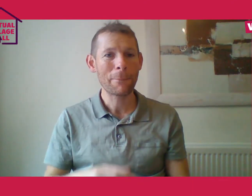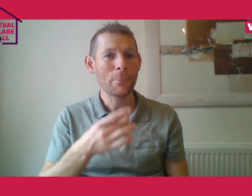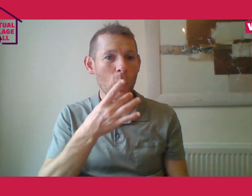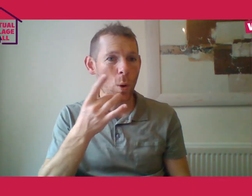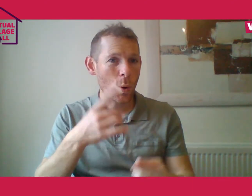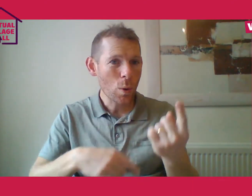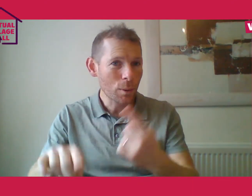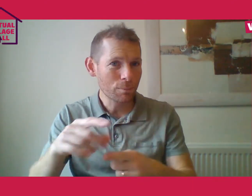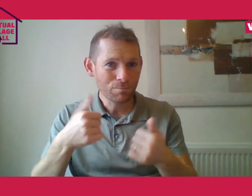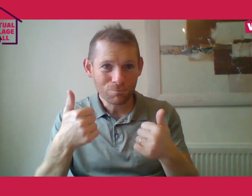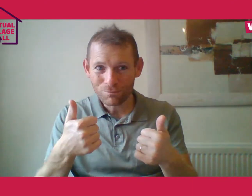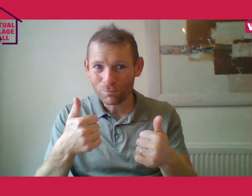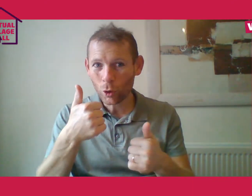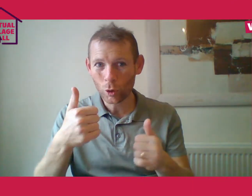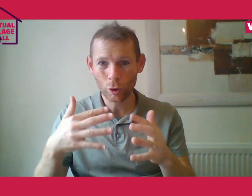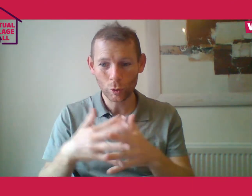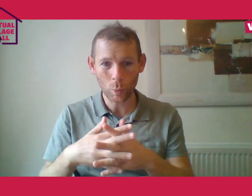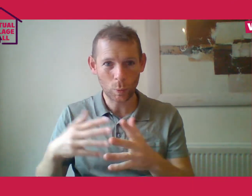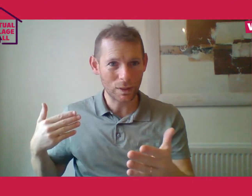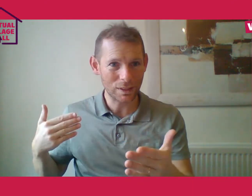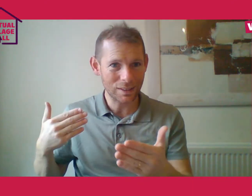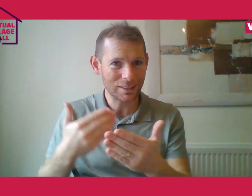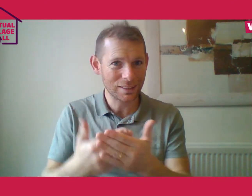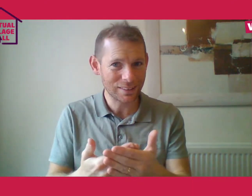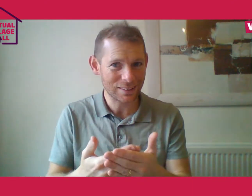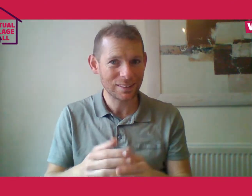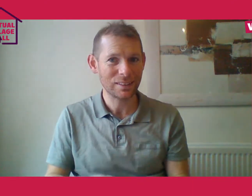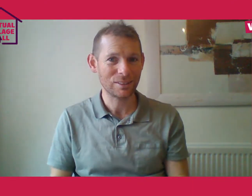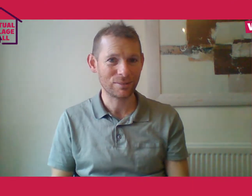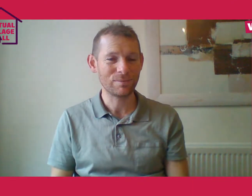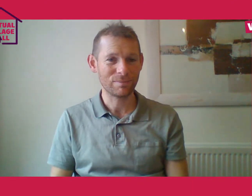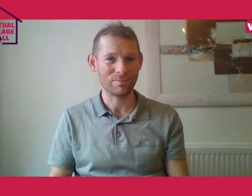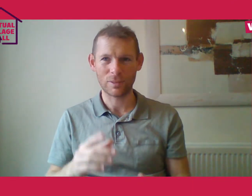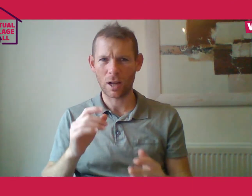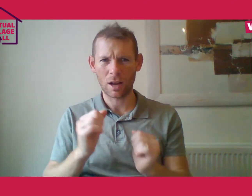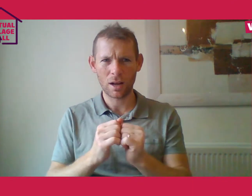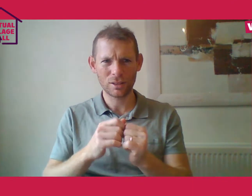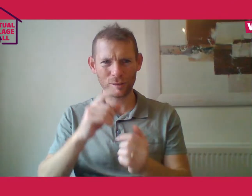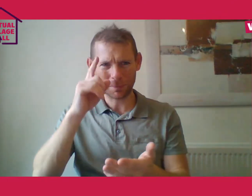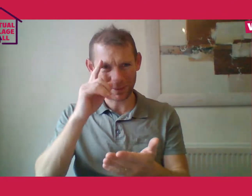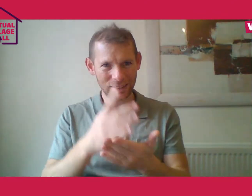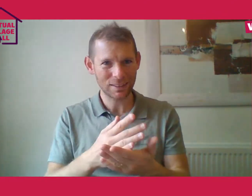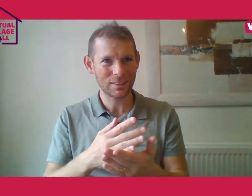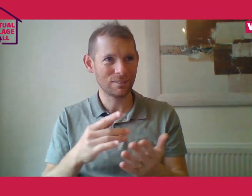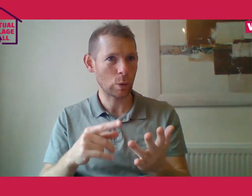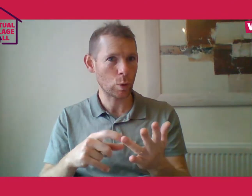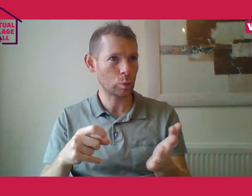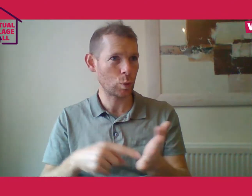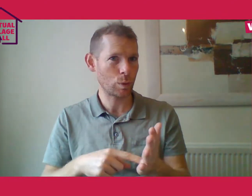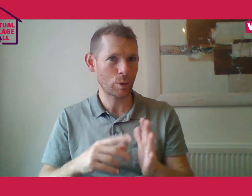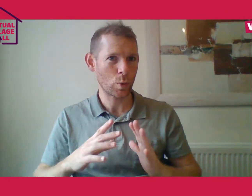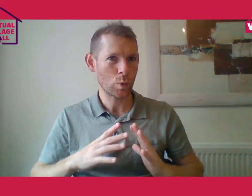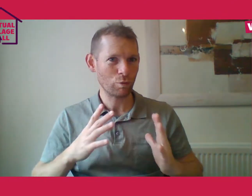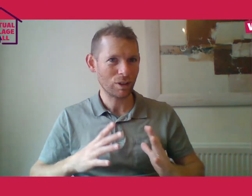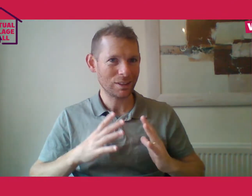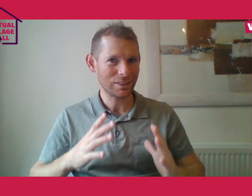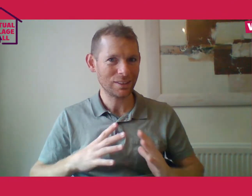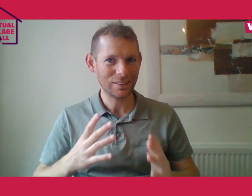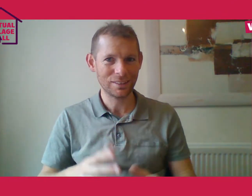using. So hope that's all okay. Hope everyone's had a good week so far. Hard to believe we are